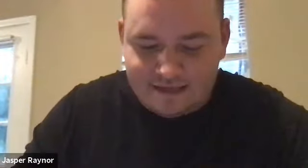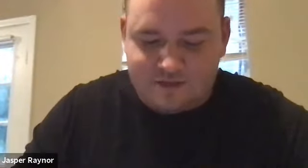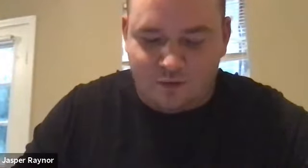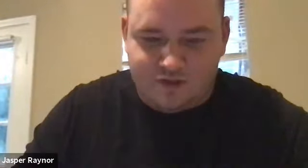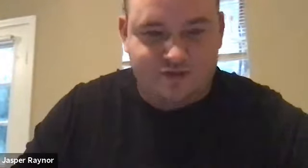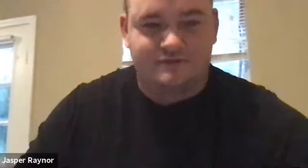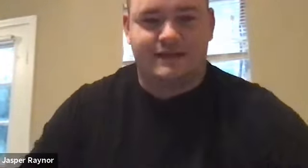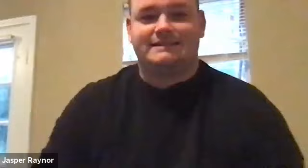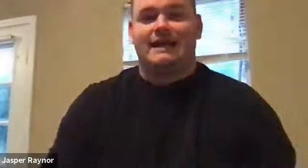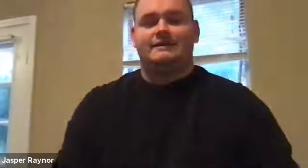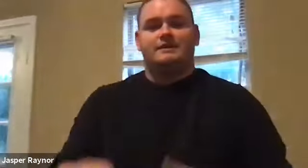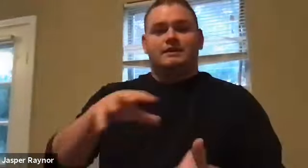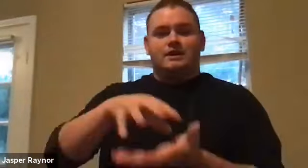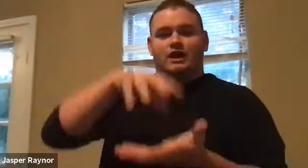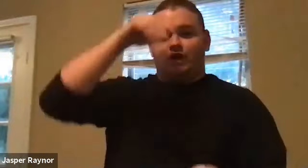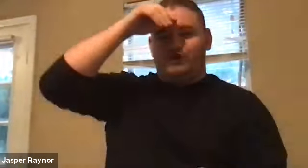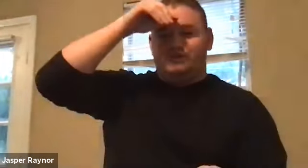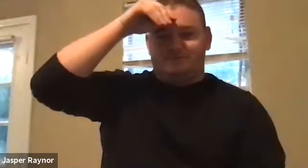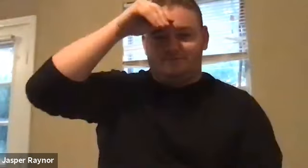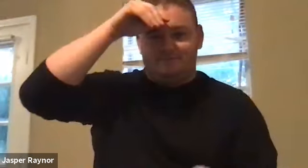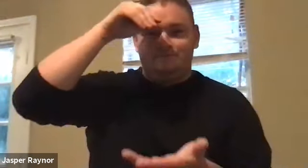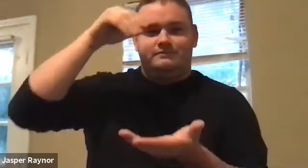Next question, next sign, loan.